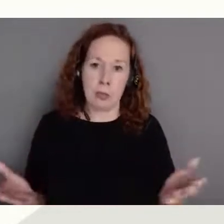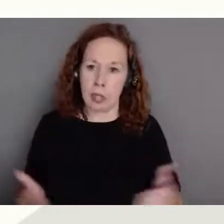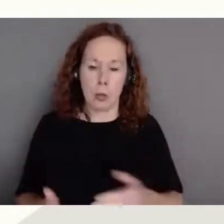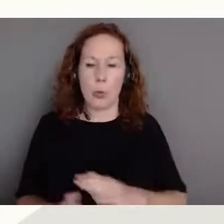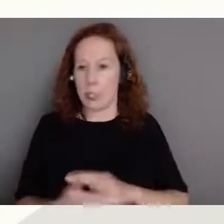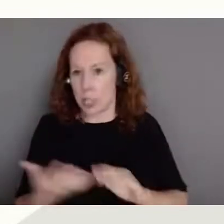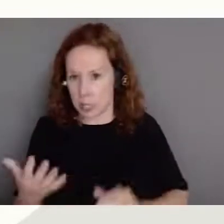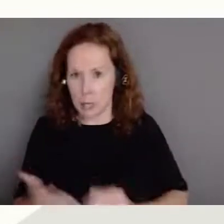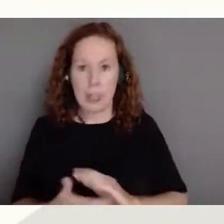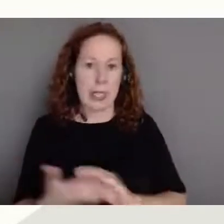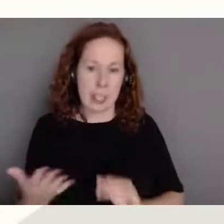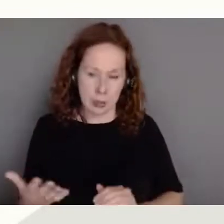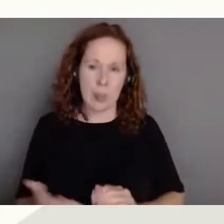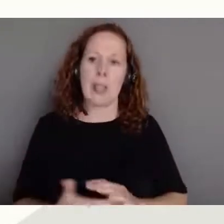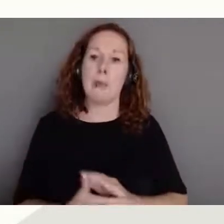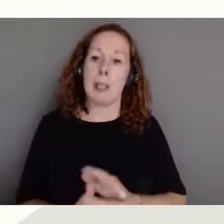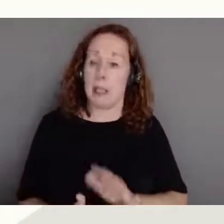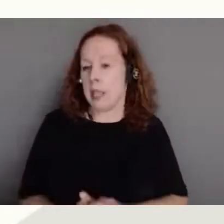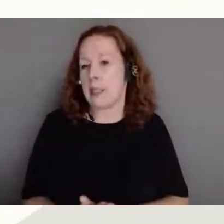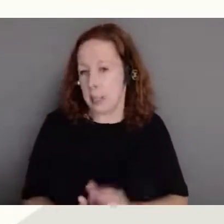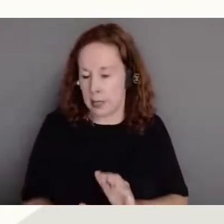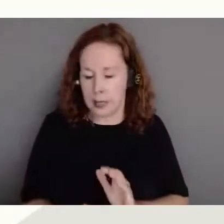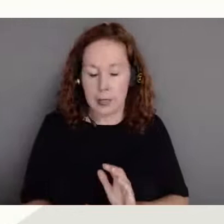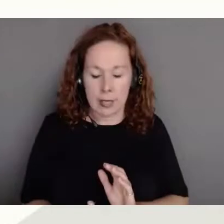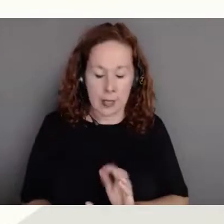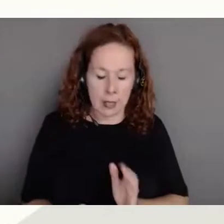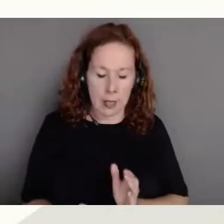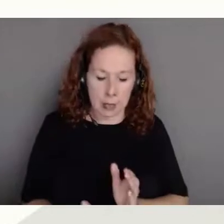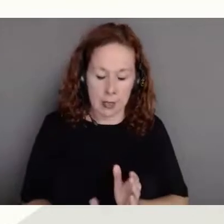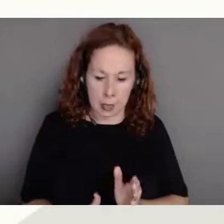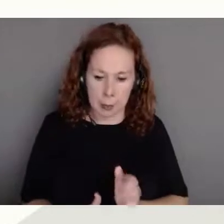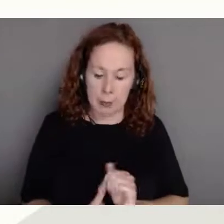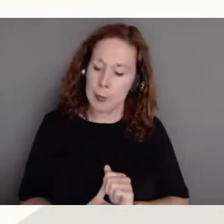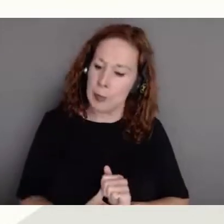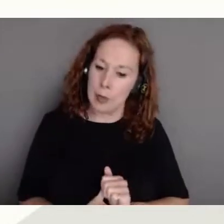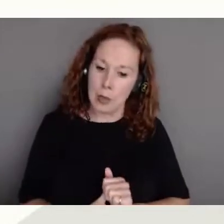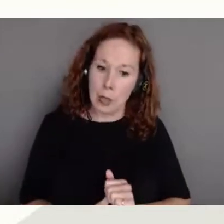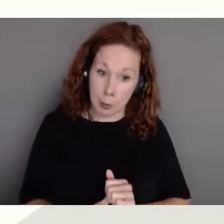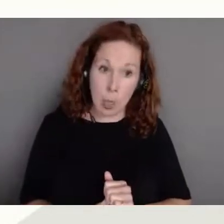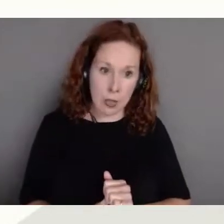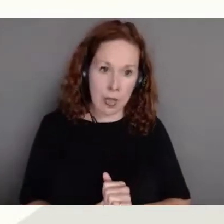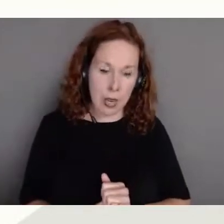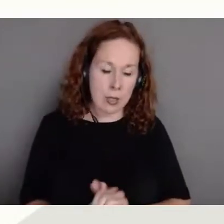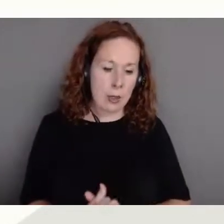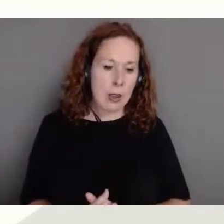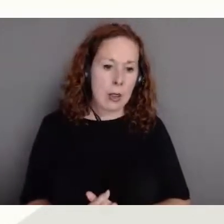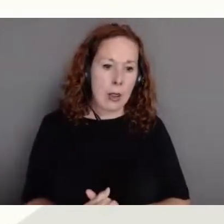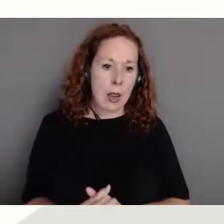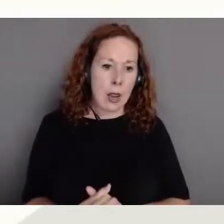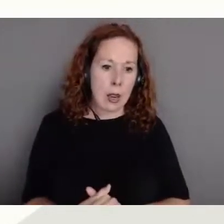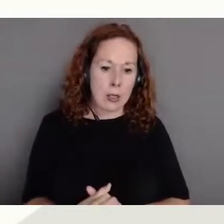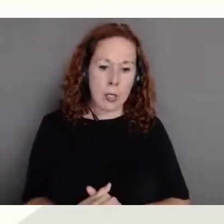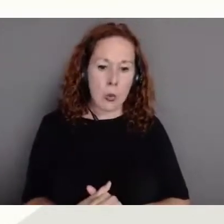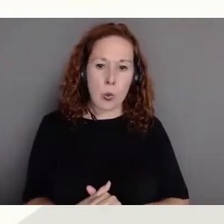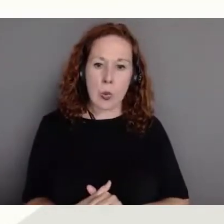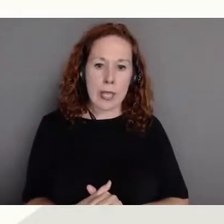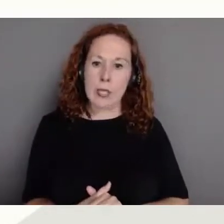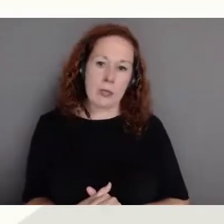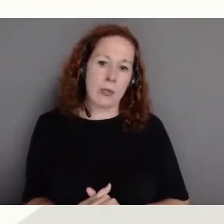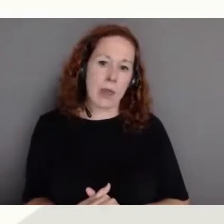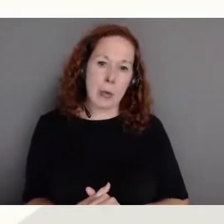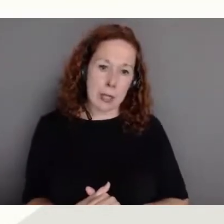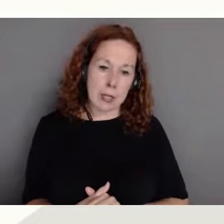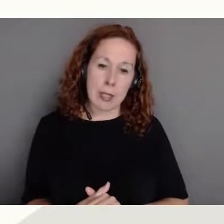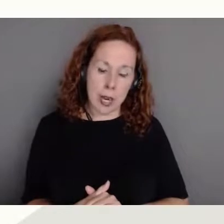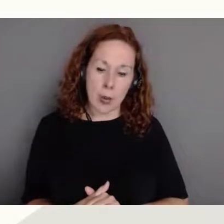of wheelchair accessibility and different things, but ASL is a part of that. So